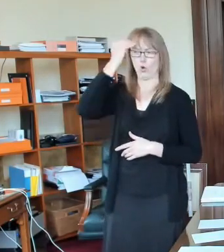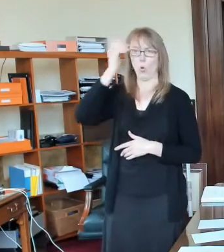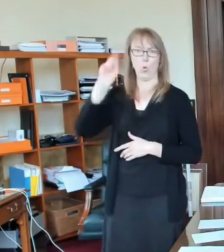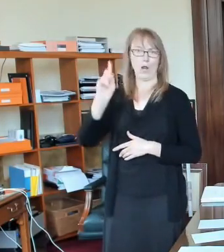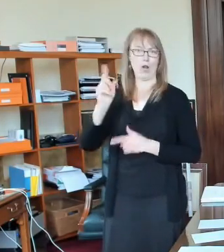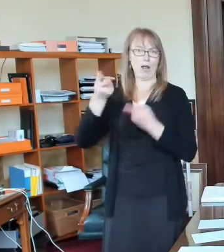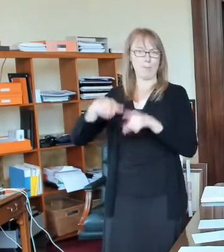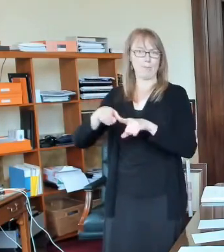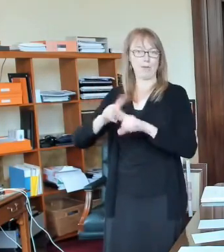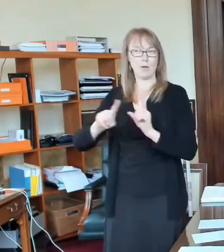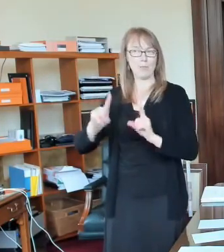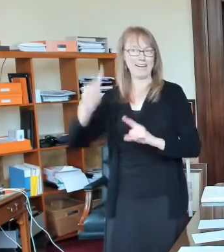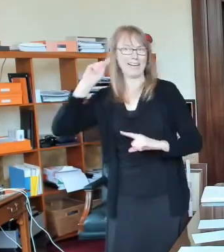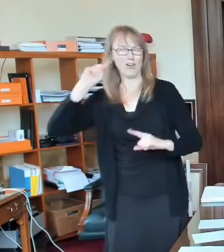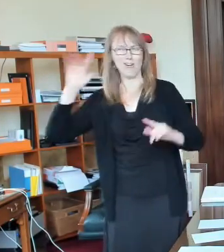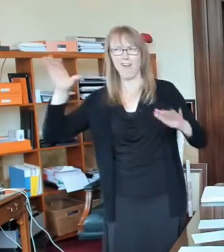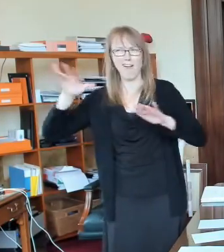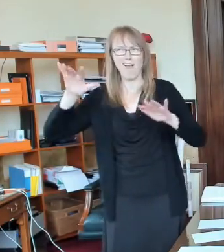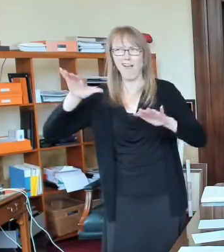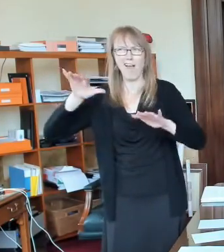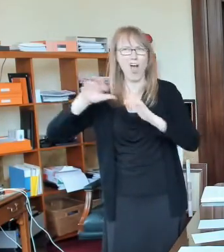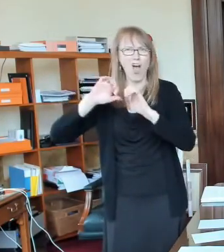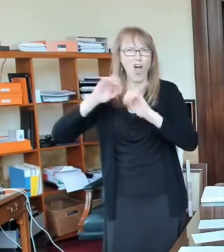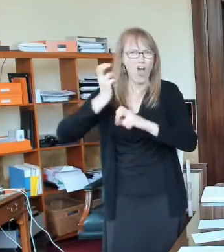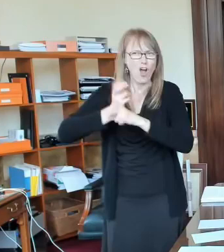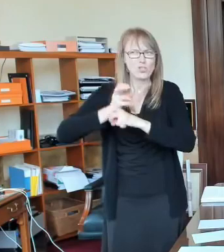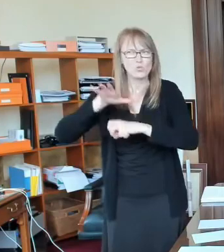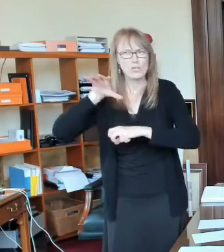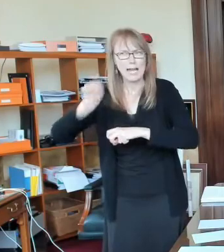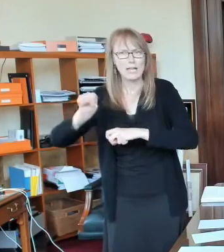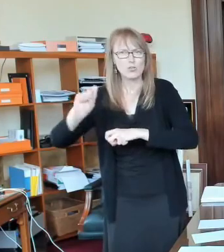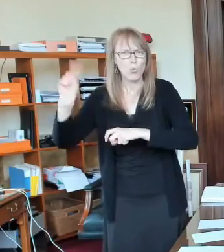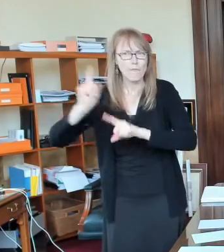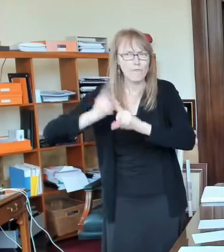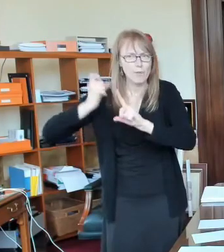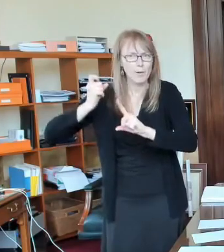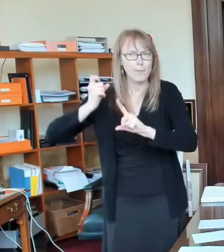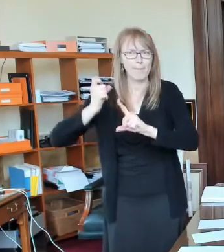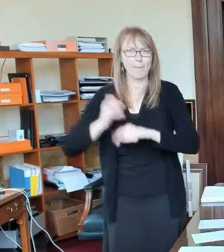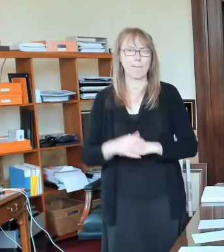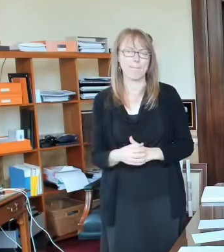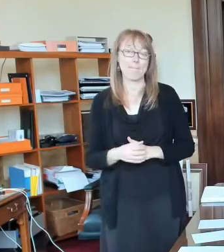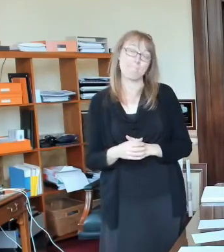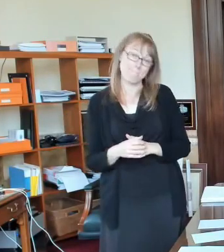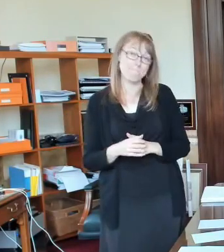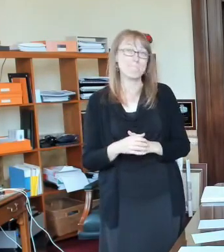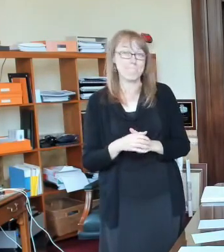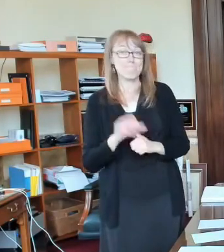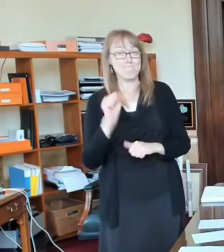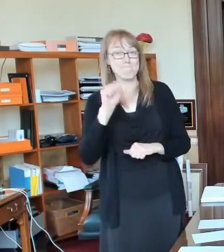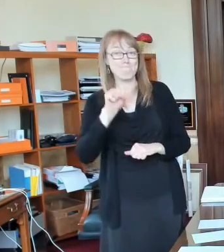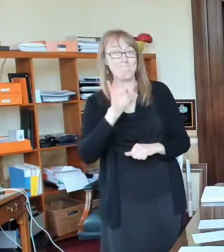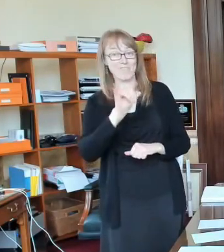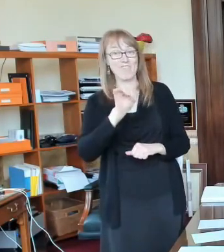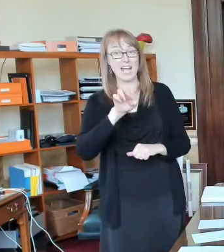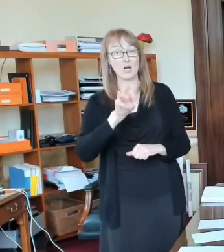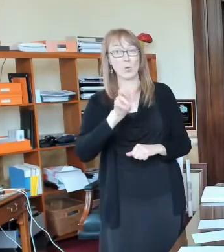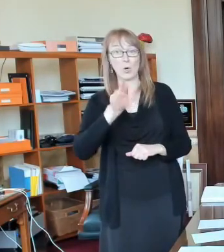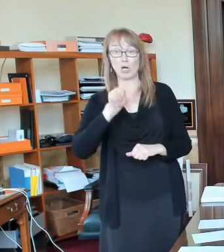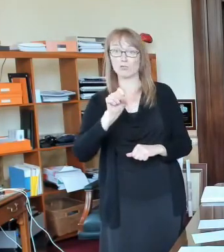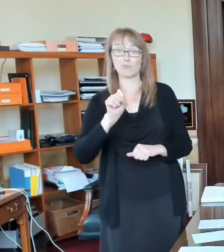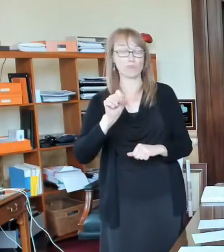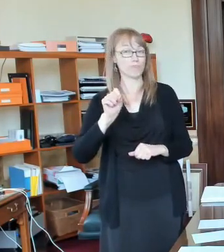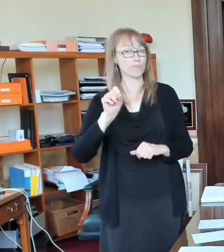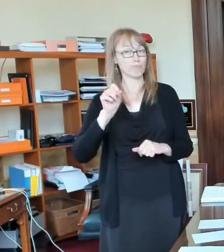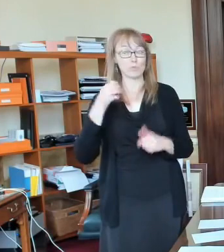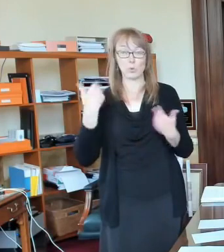know. But yeah, the fireworks were crazy, and what we feared might happen did happen, which